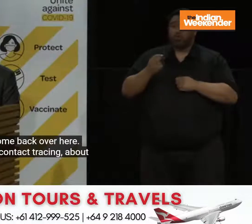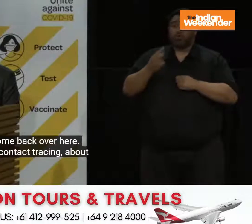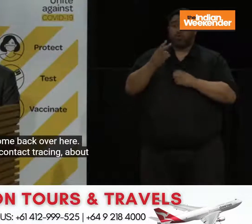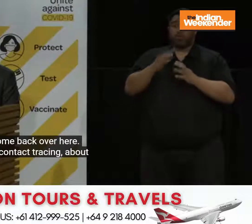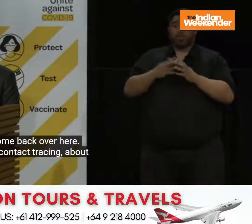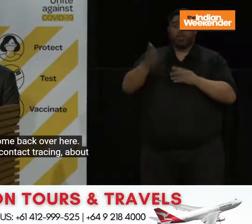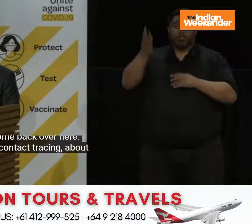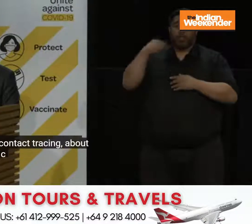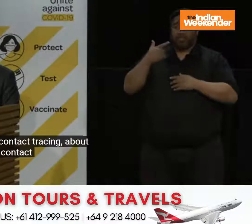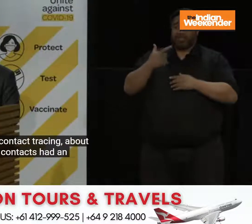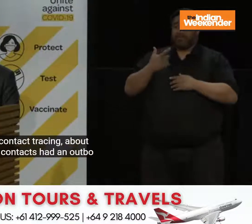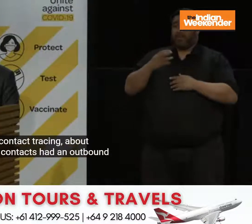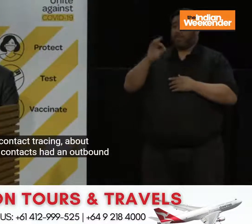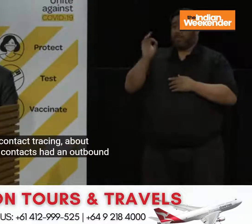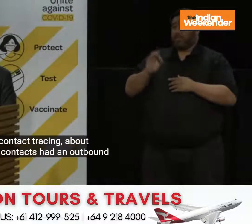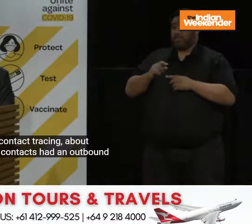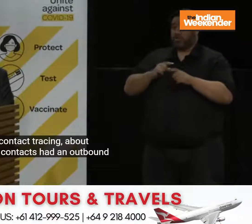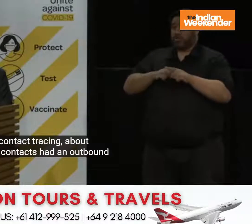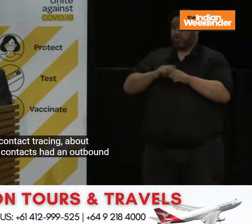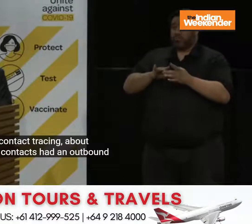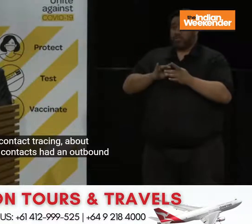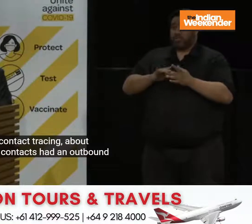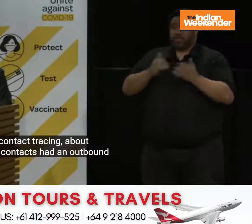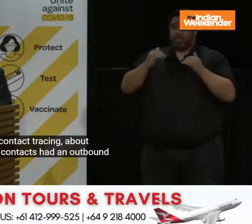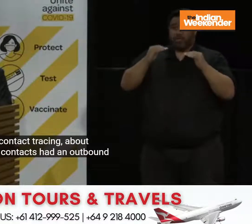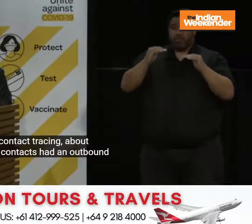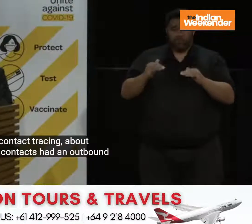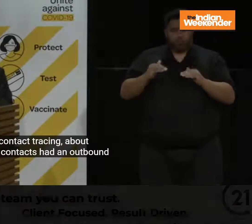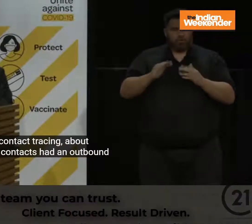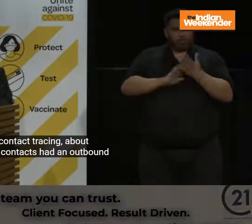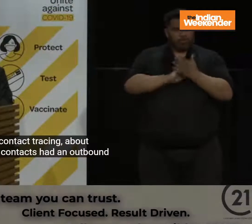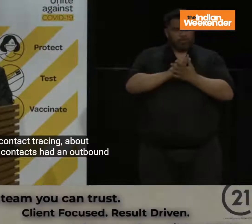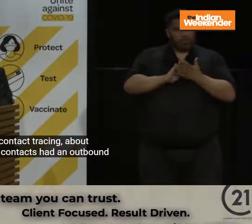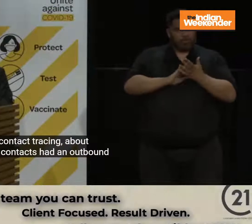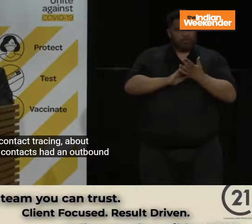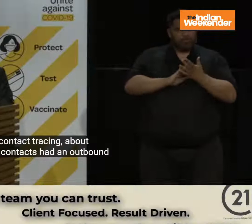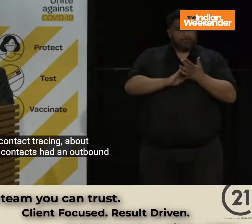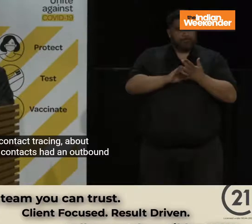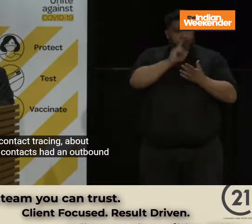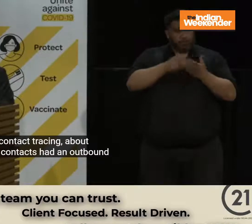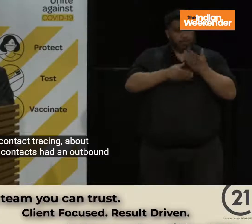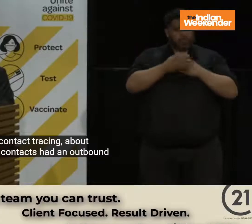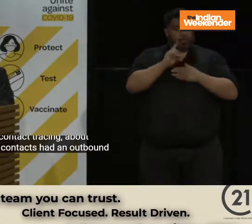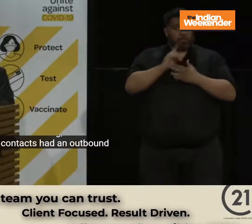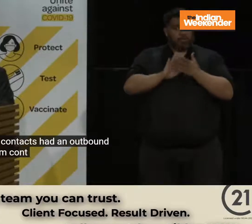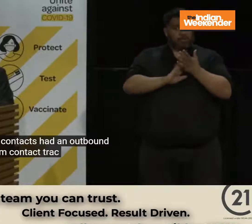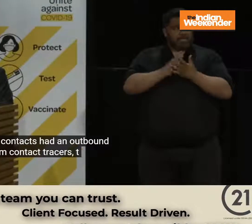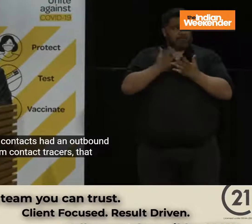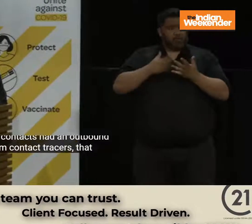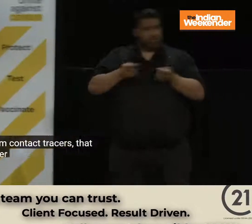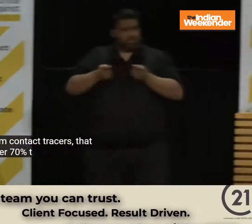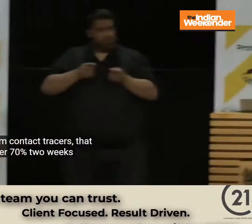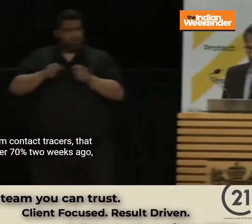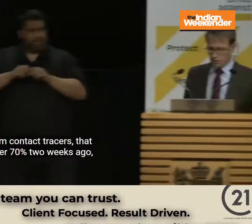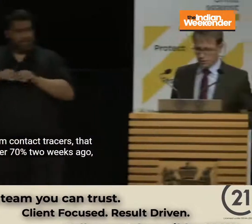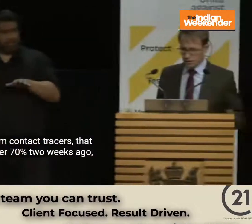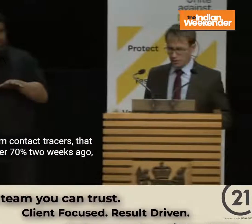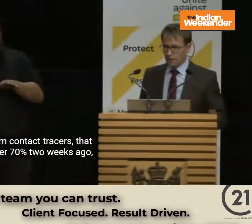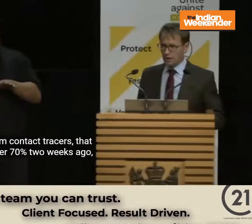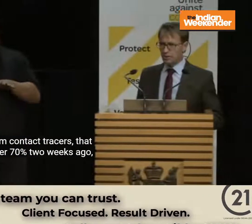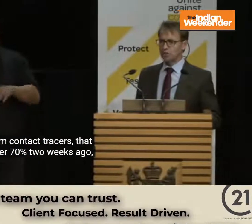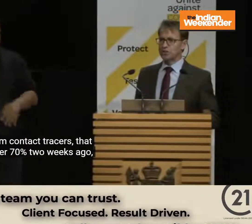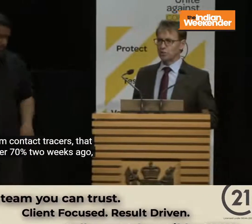this continue to drop? Are our public health units adequately staffed? And can you explain what this means for sort of controlling the outbreak?